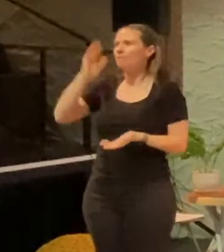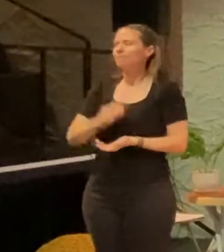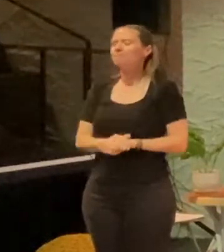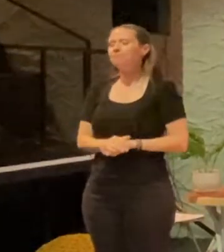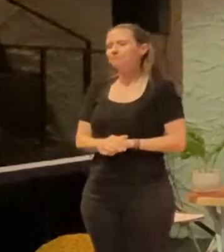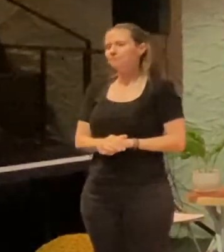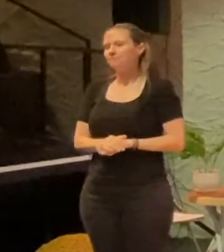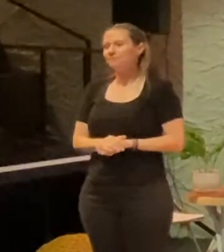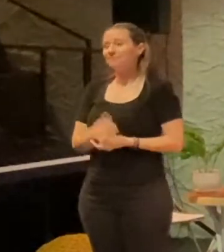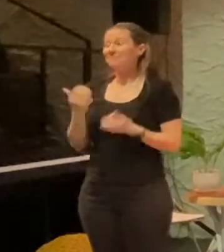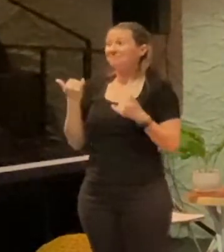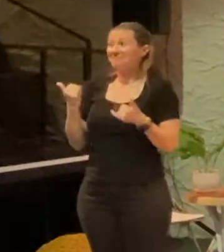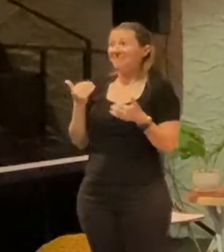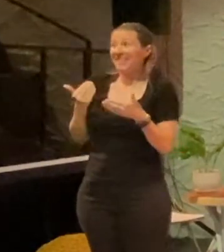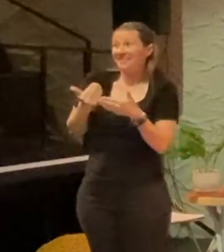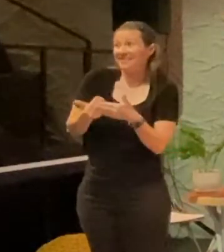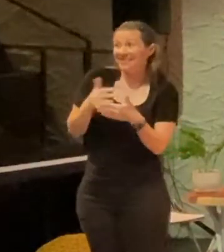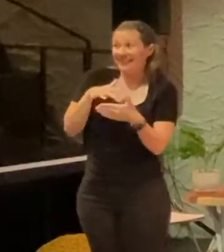So let's lean in.